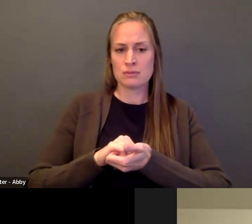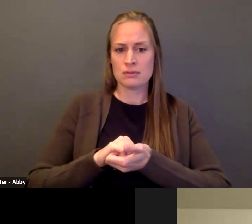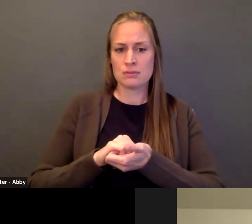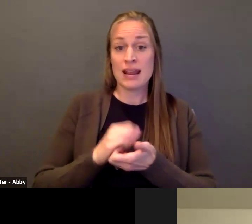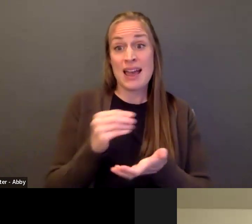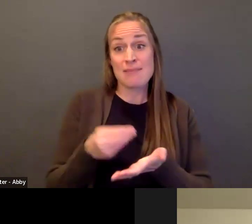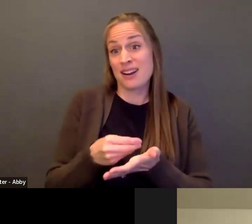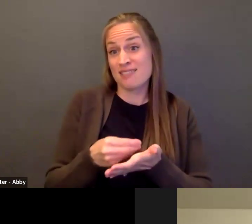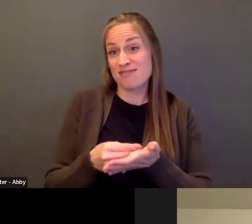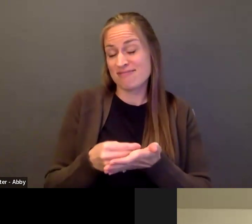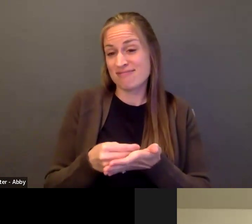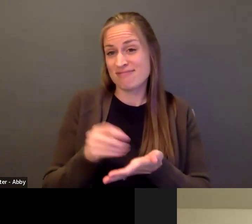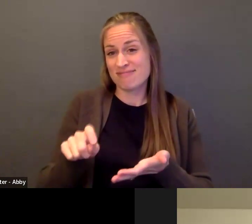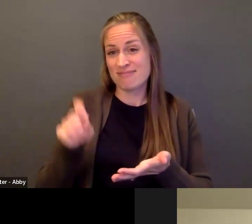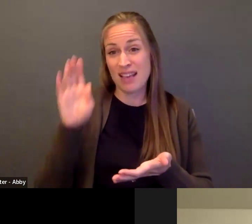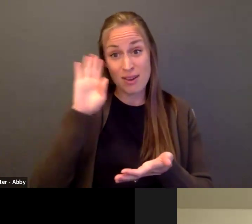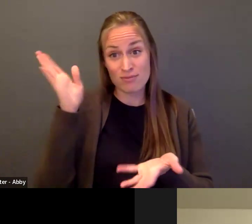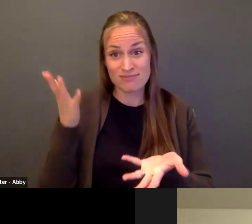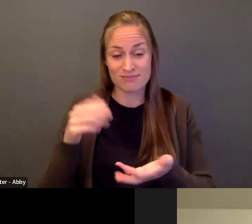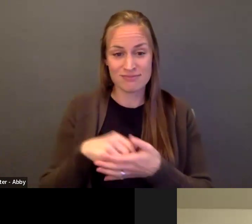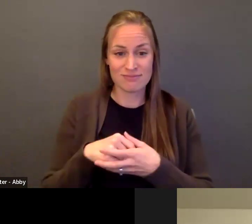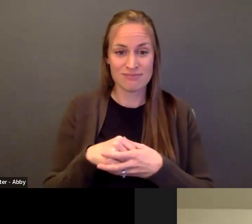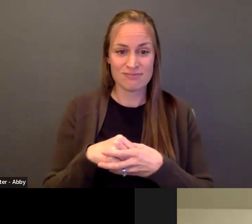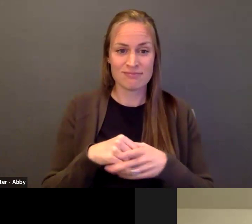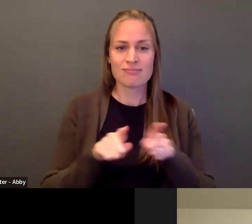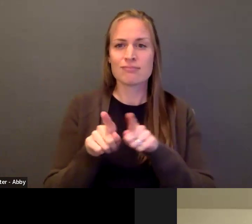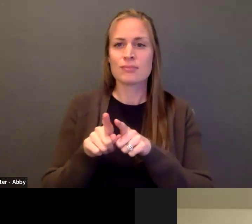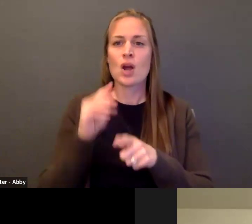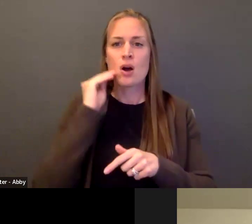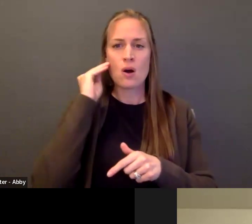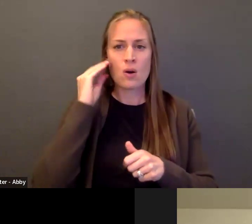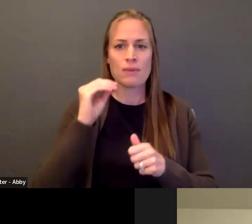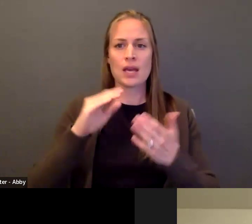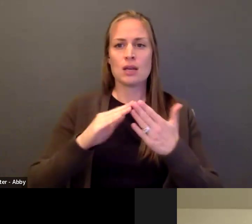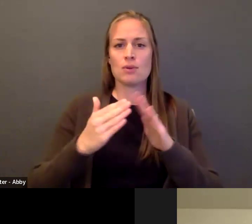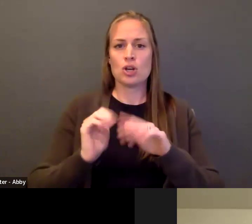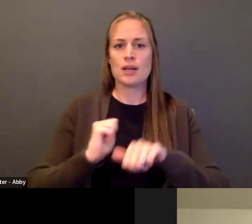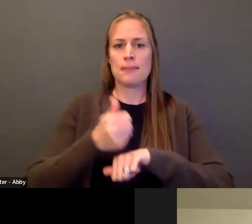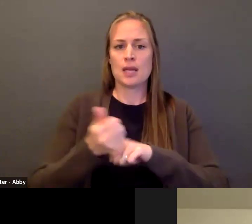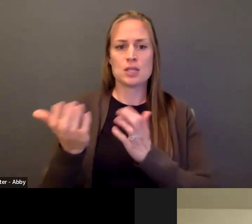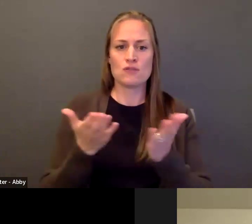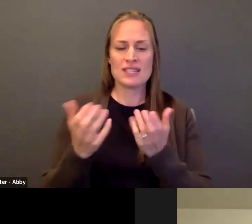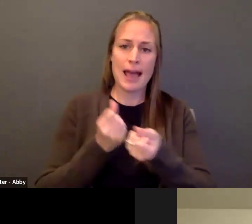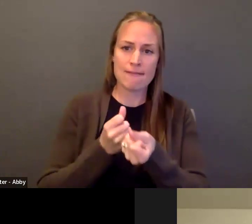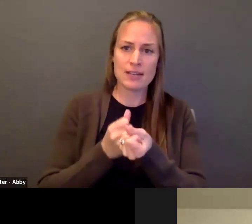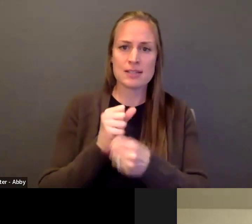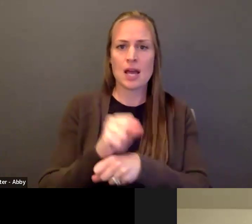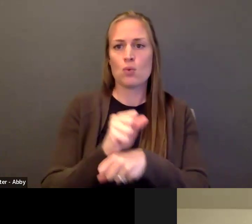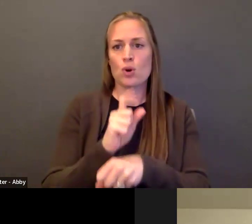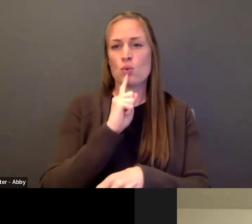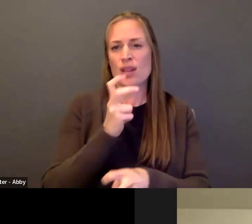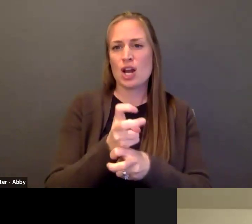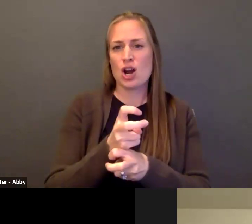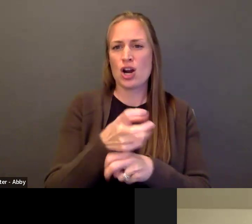hello. But then I'll just say that home and community-based services, advocates have worked really hard that we get our people out of institutions, right? I don't want to